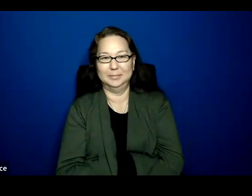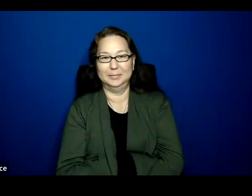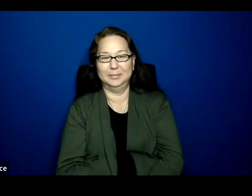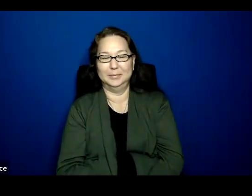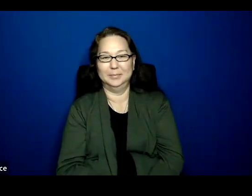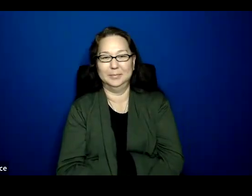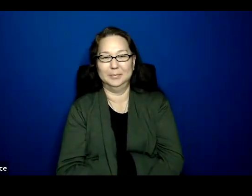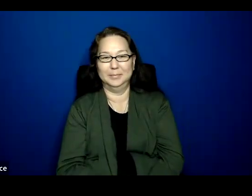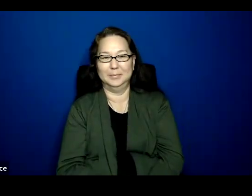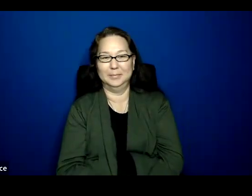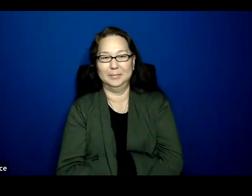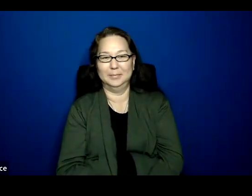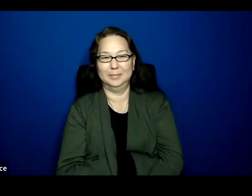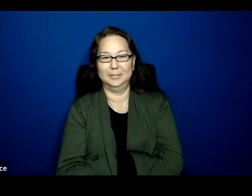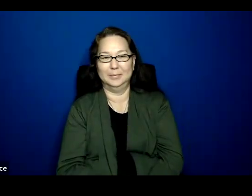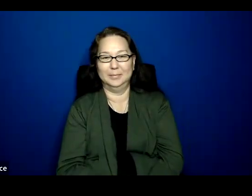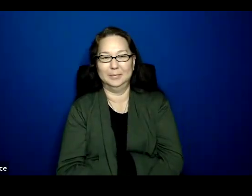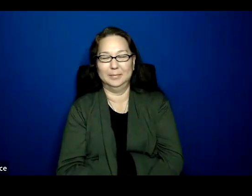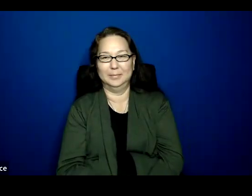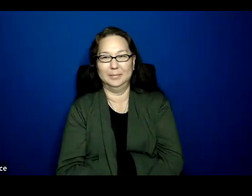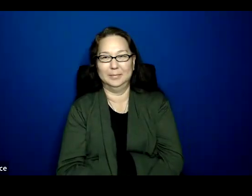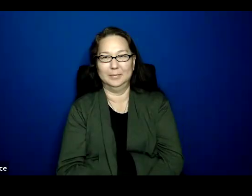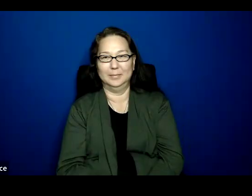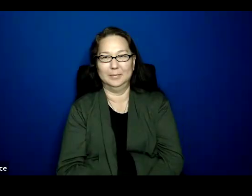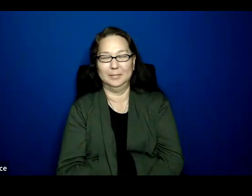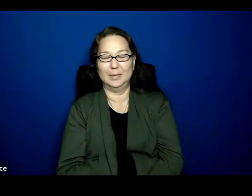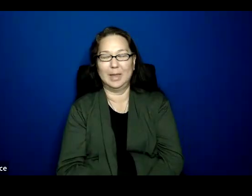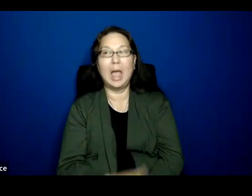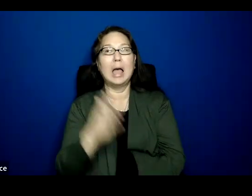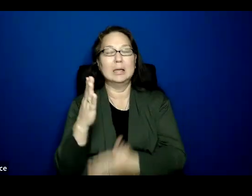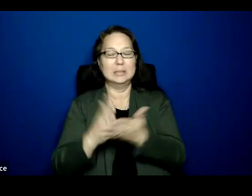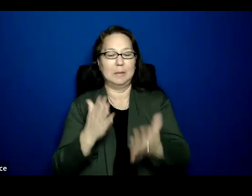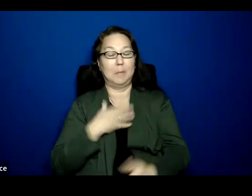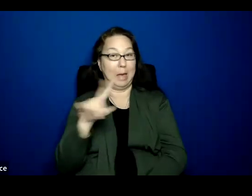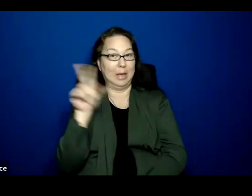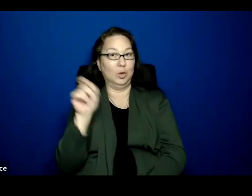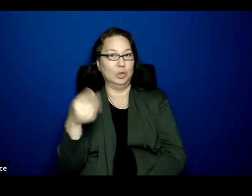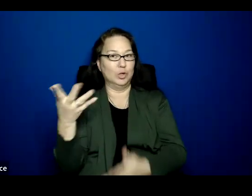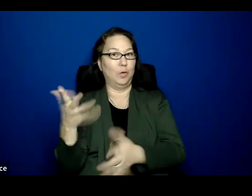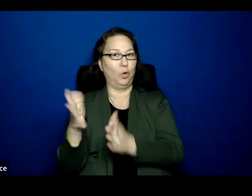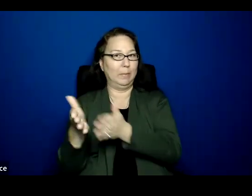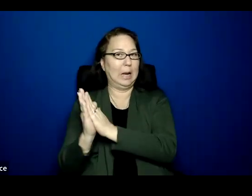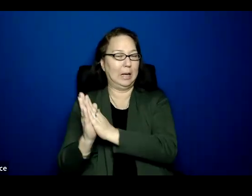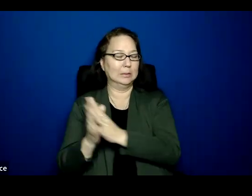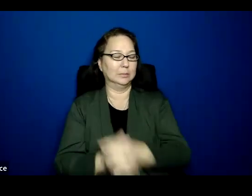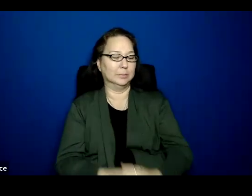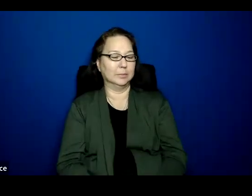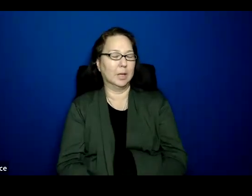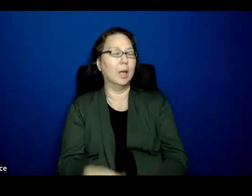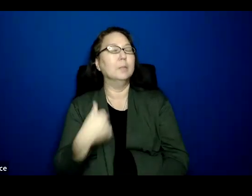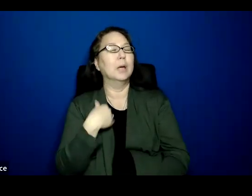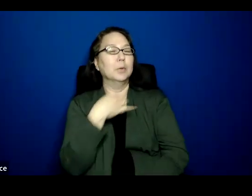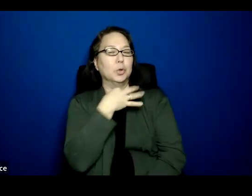Actually, like some of my questions have already been asked. But I wanted to, I was